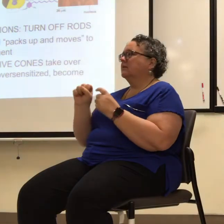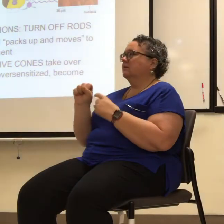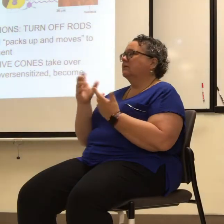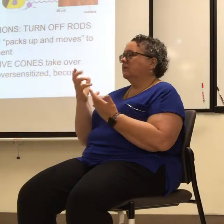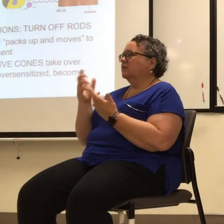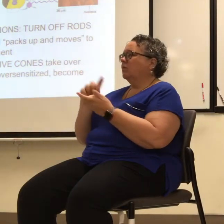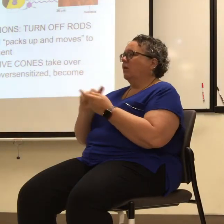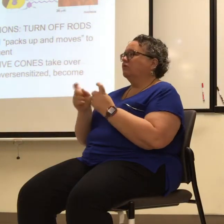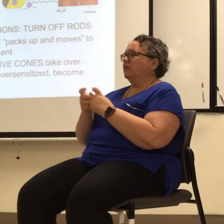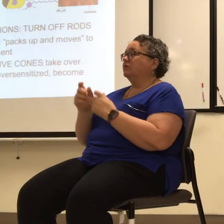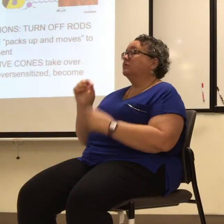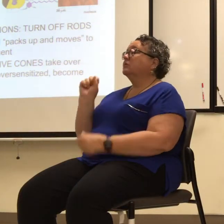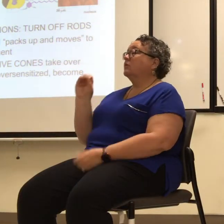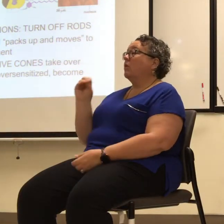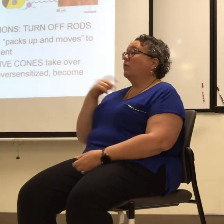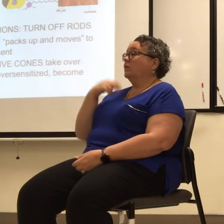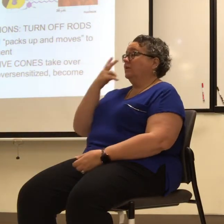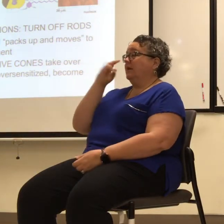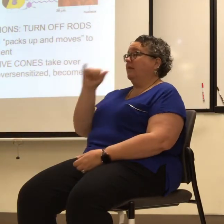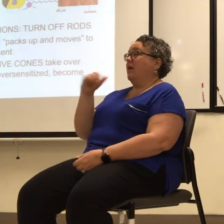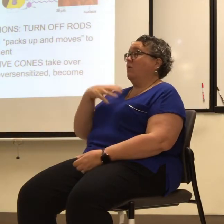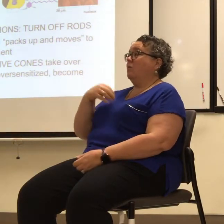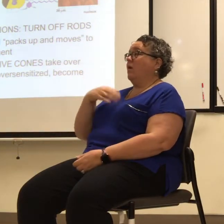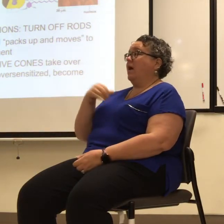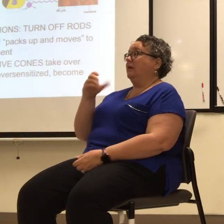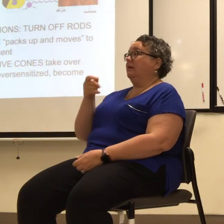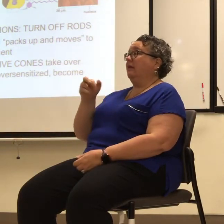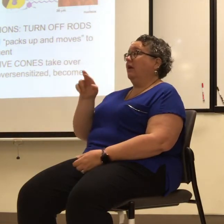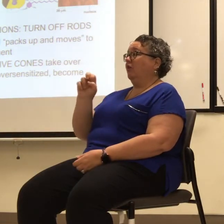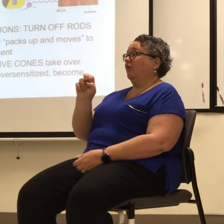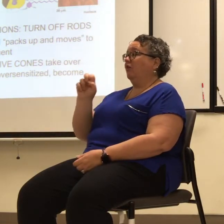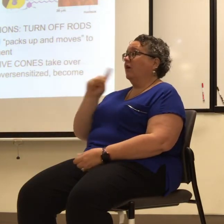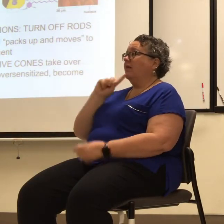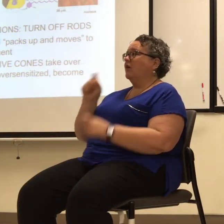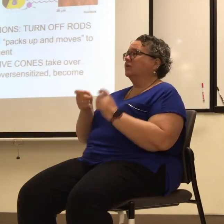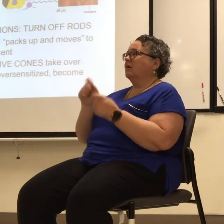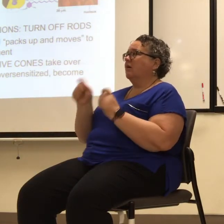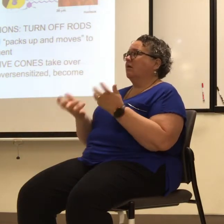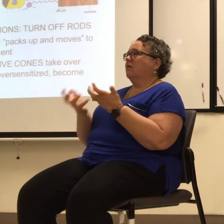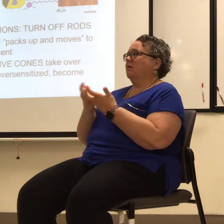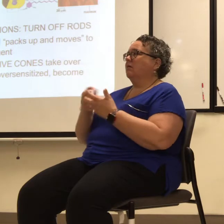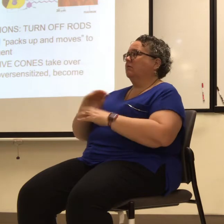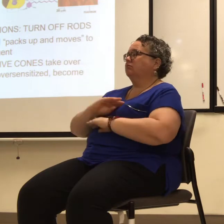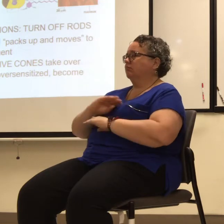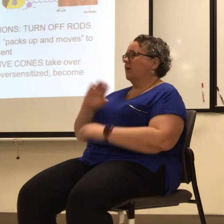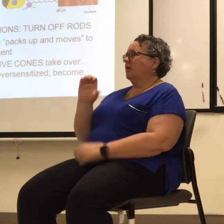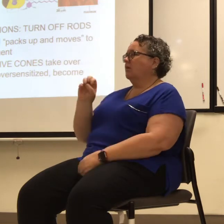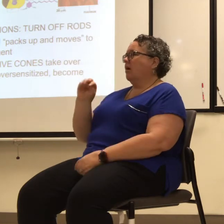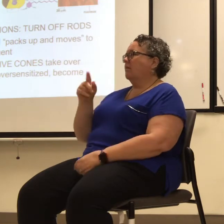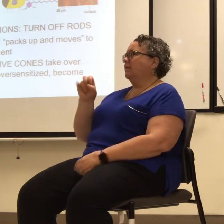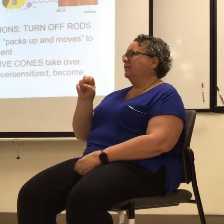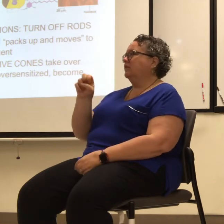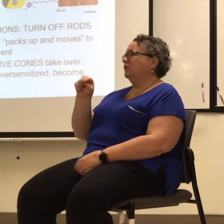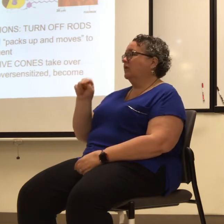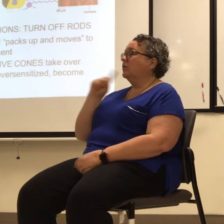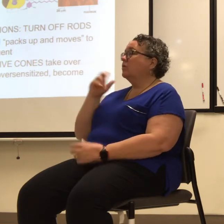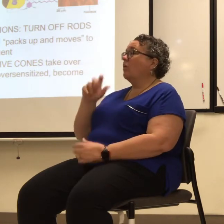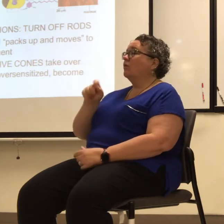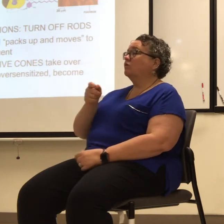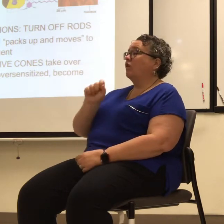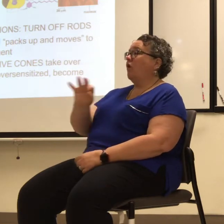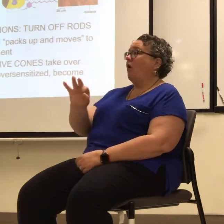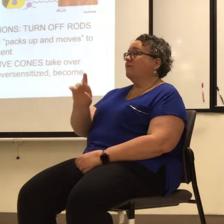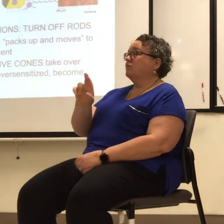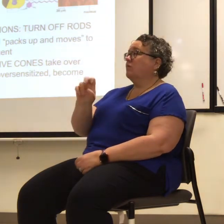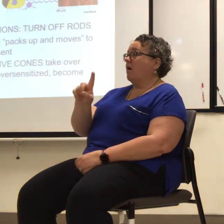So, when you see that white glare, there's compensations. Basically, you want to turn off